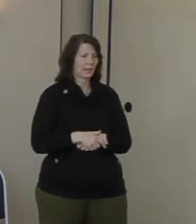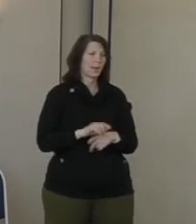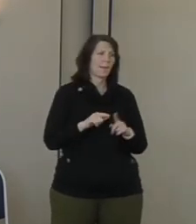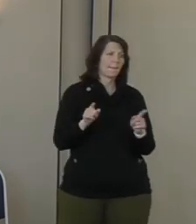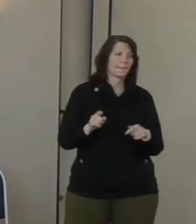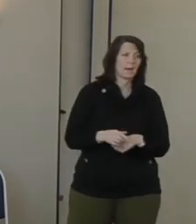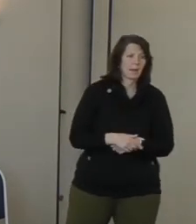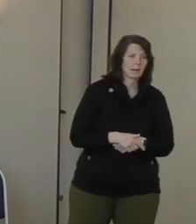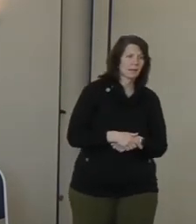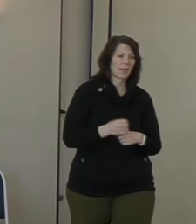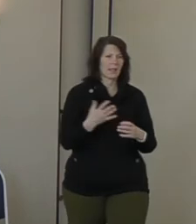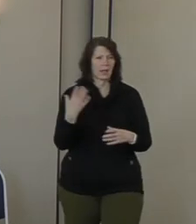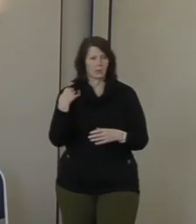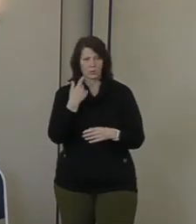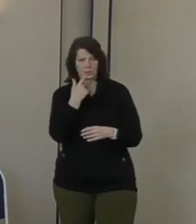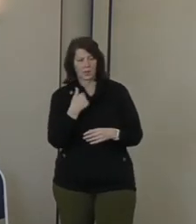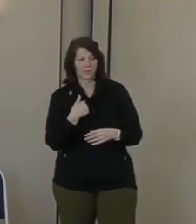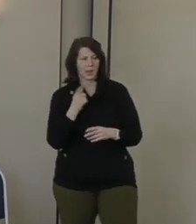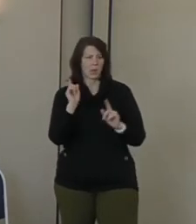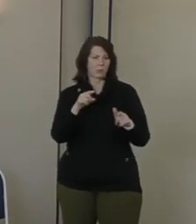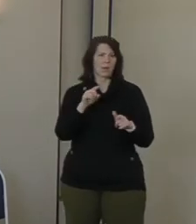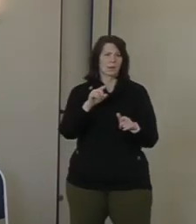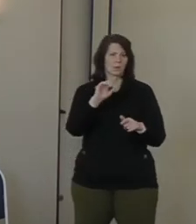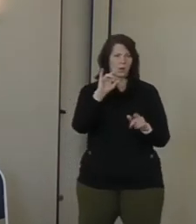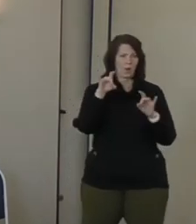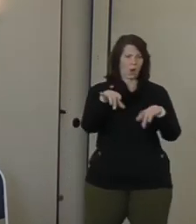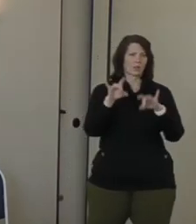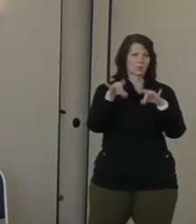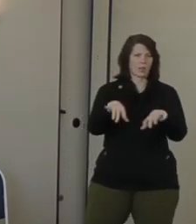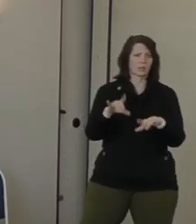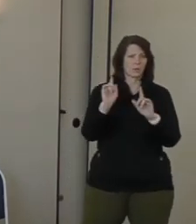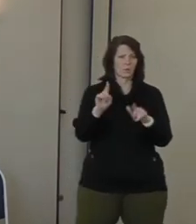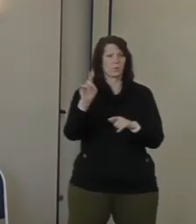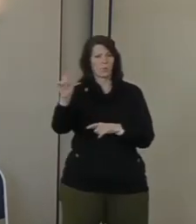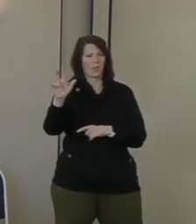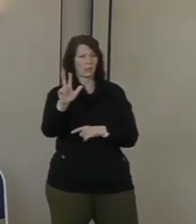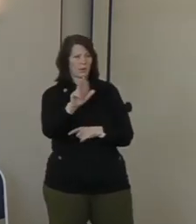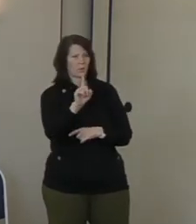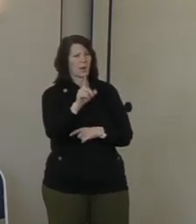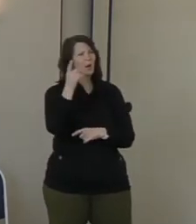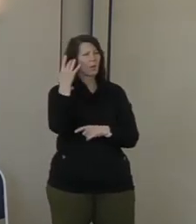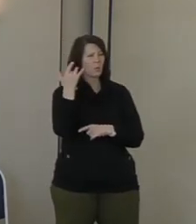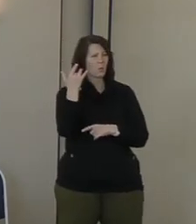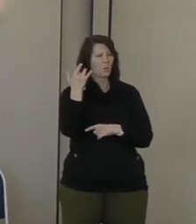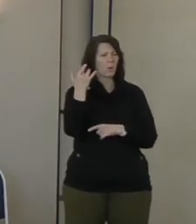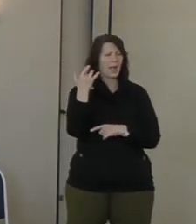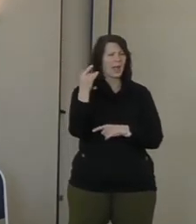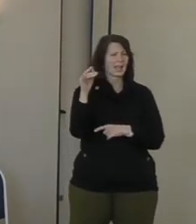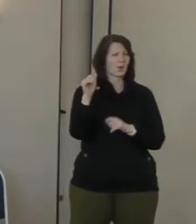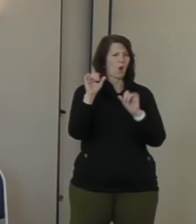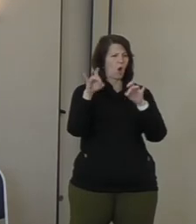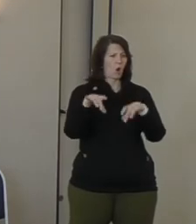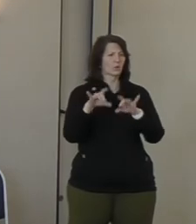but coaches tell me, well, I watch Australia, they run a 1-3-3-1. Well, why does Australia run a 1-3-3-1?